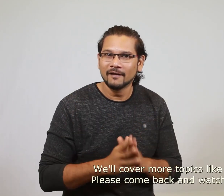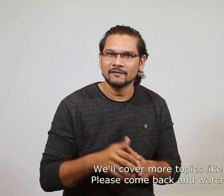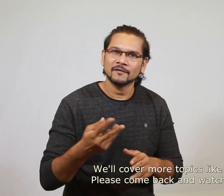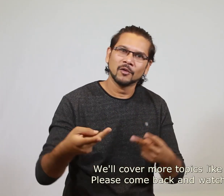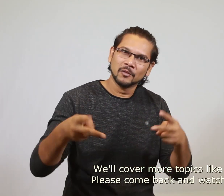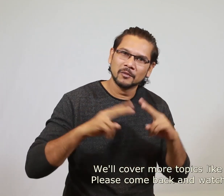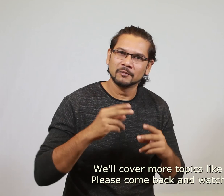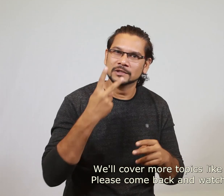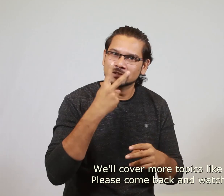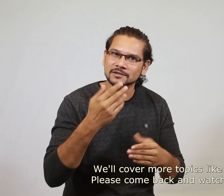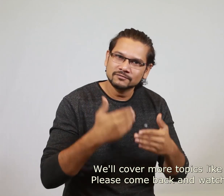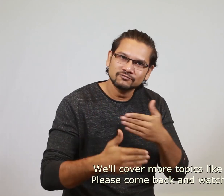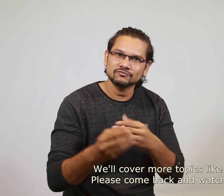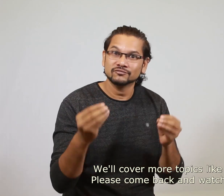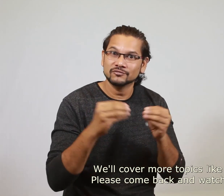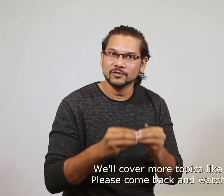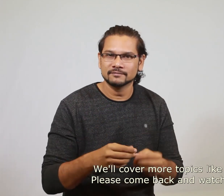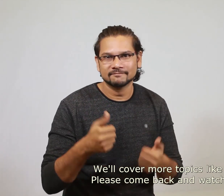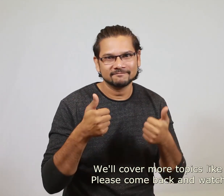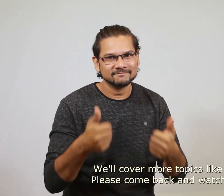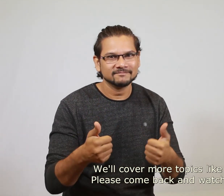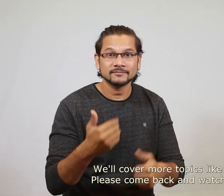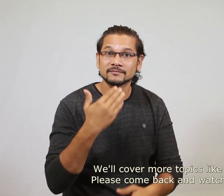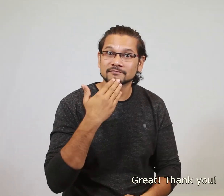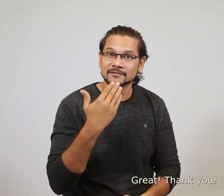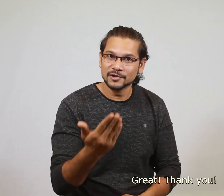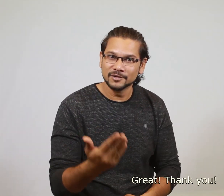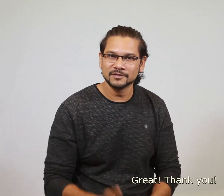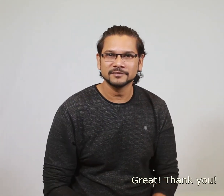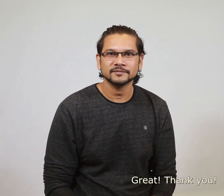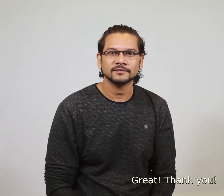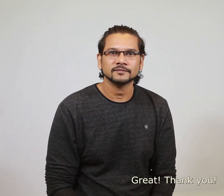like these. Please come back and watch them. Great! Thank you.